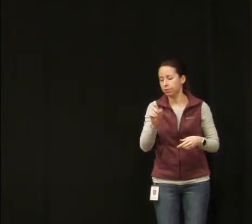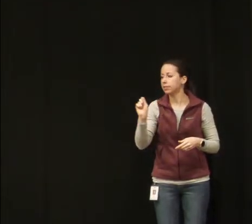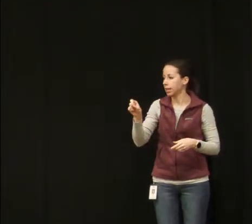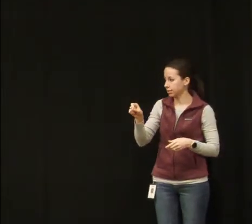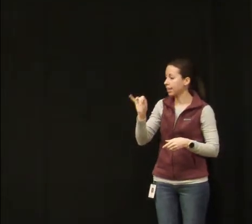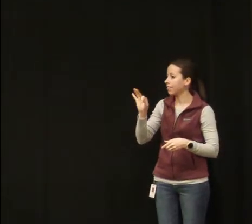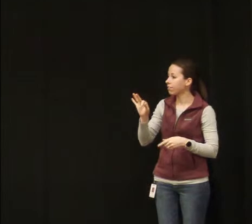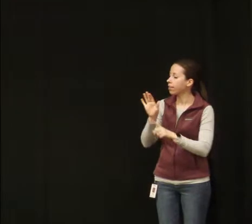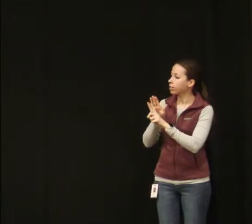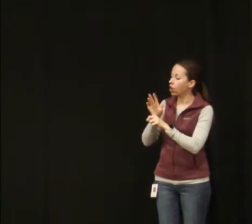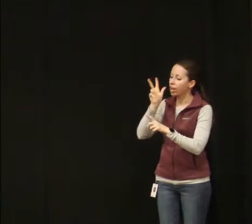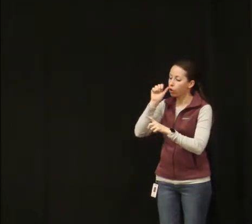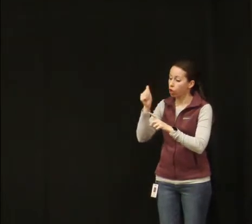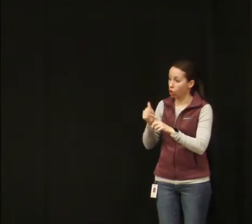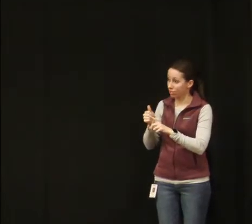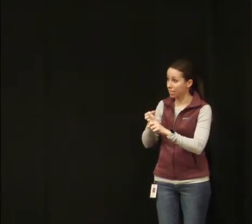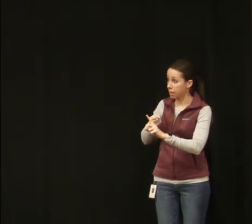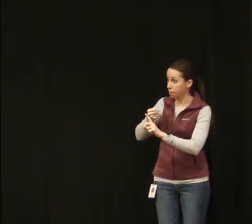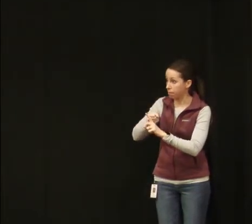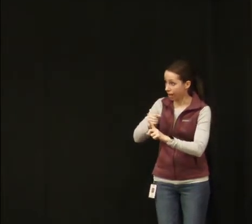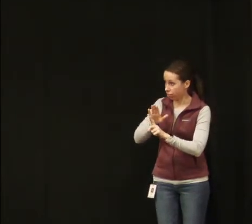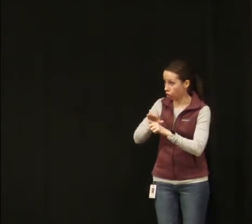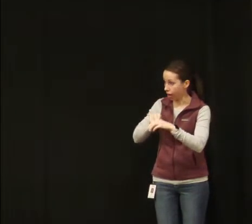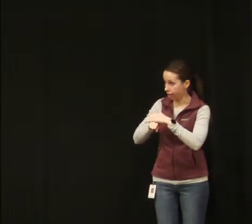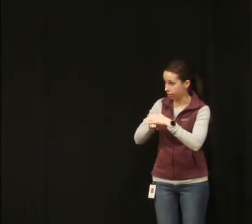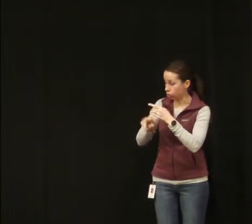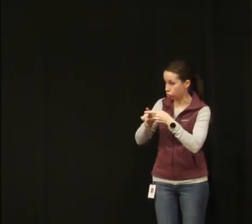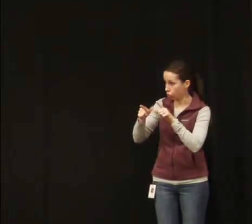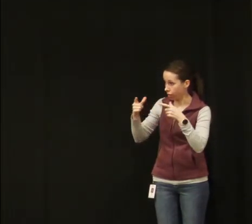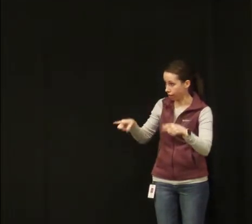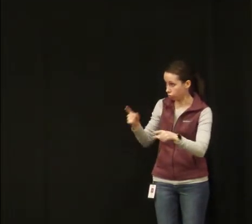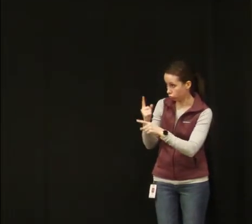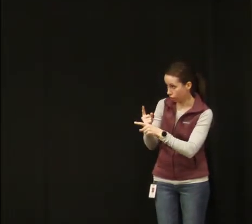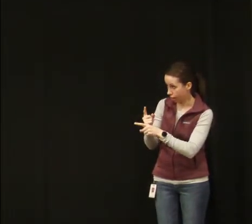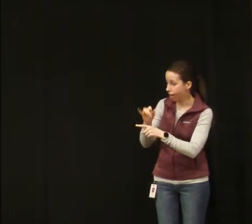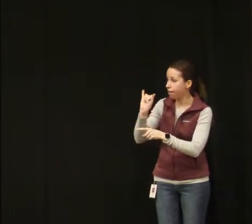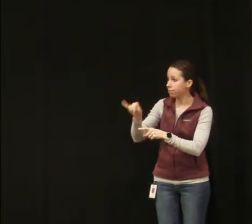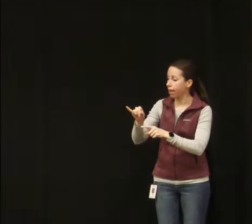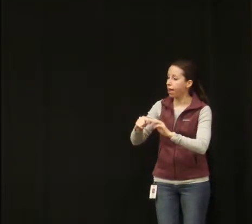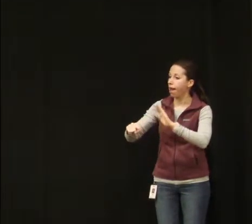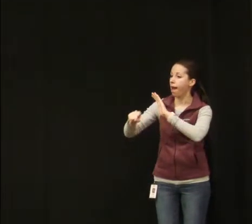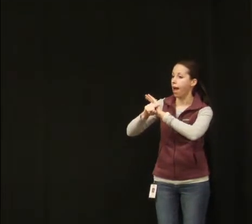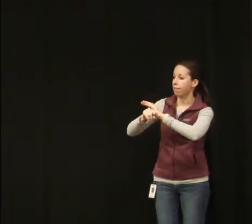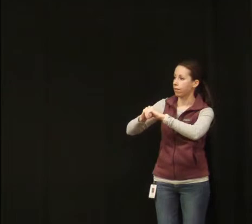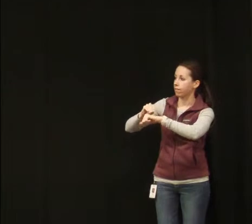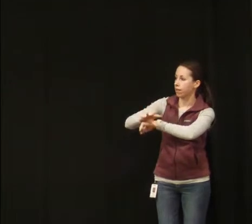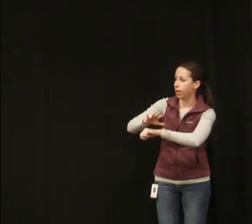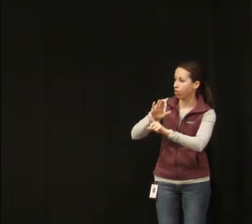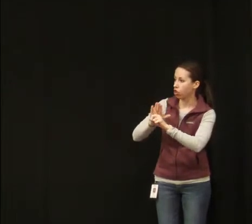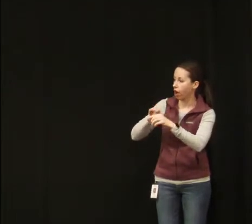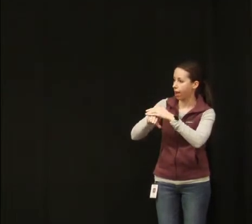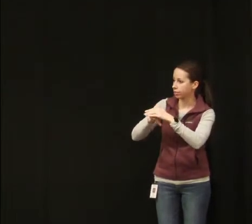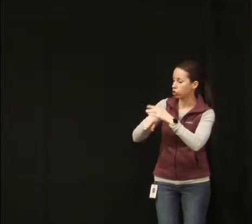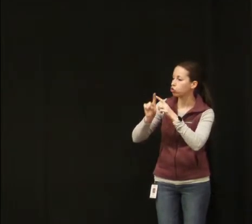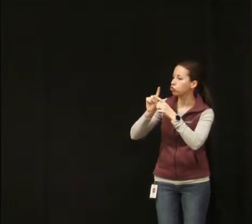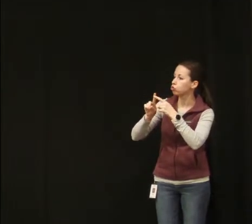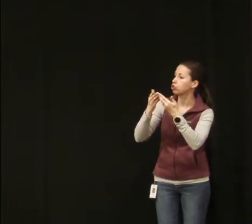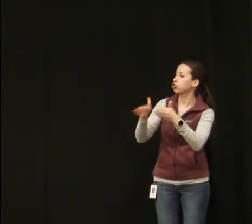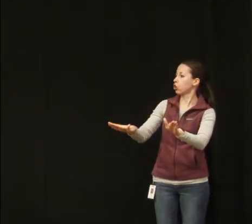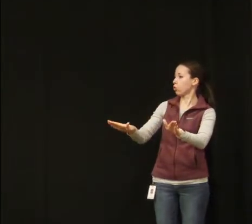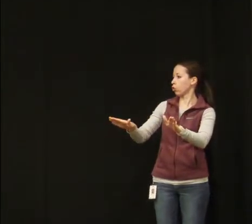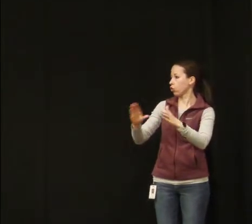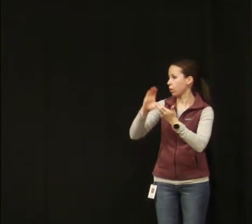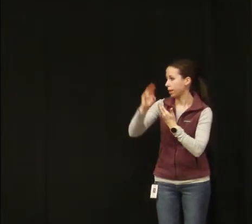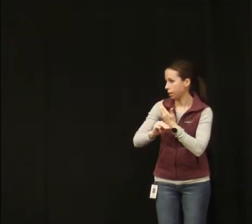their access to that language, right? And that adversely affects his access to the general curriculum. Access and acquisition